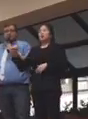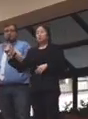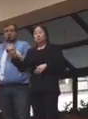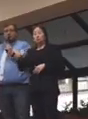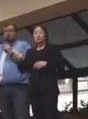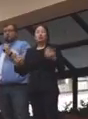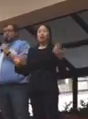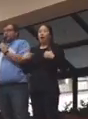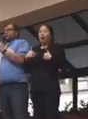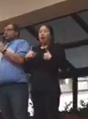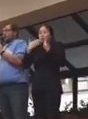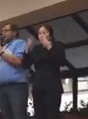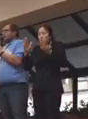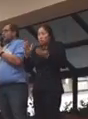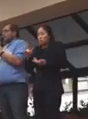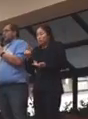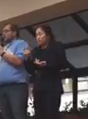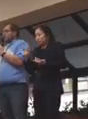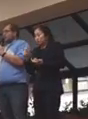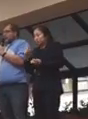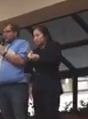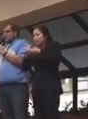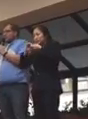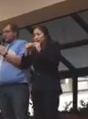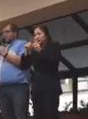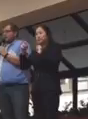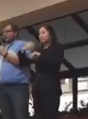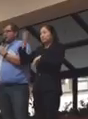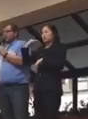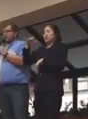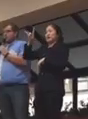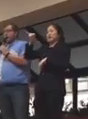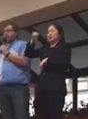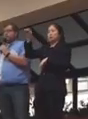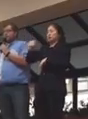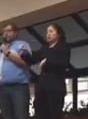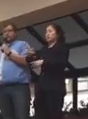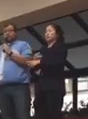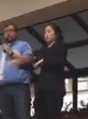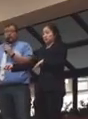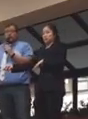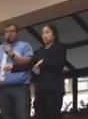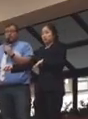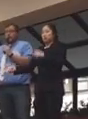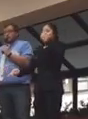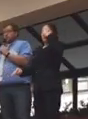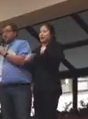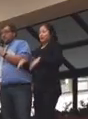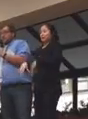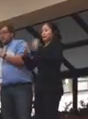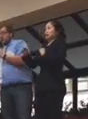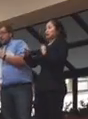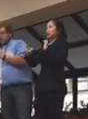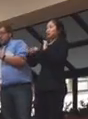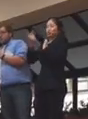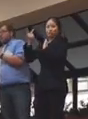questions, because I don't know the exact number now. The last time it was like 80%, and I know I've only taken it twice. 80% of